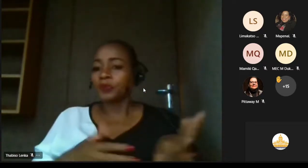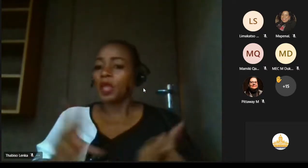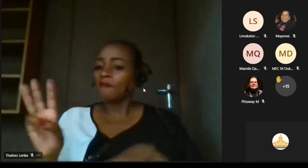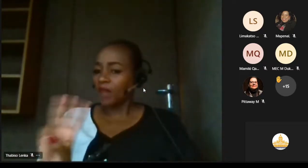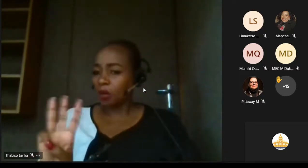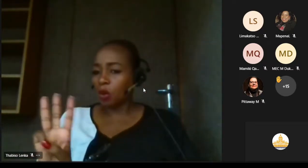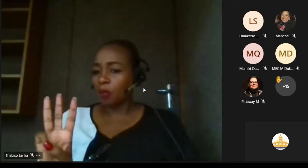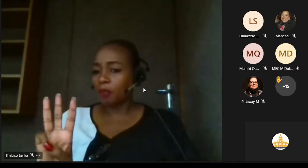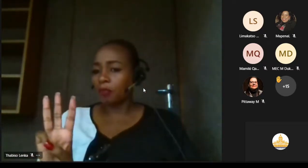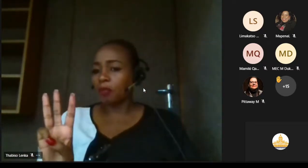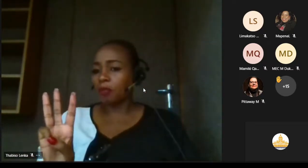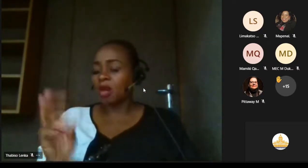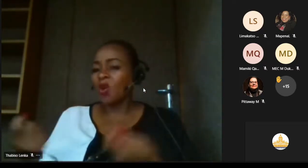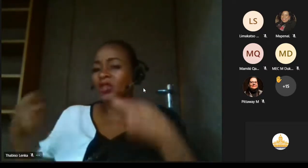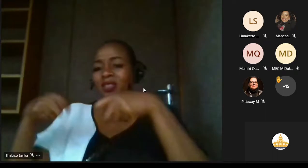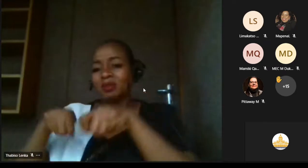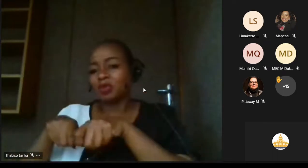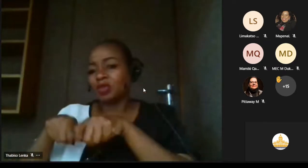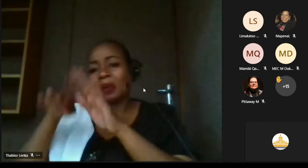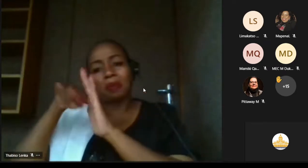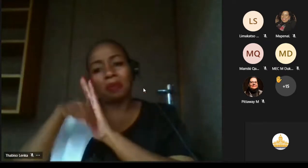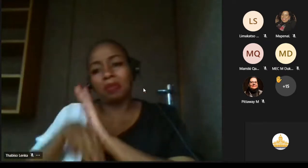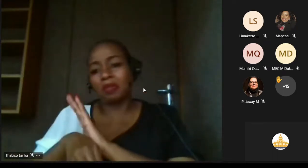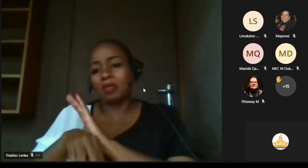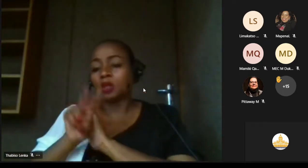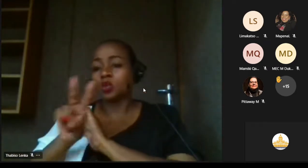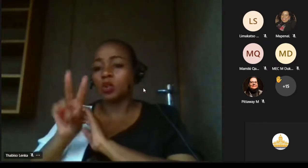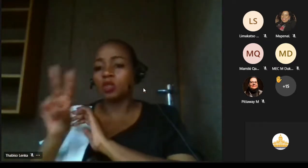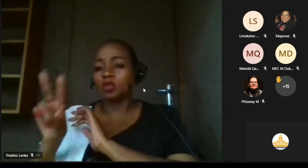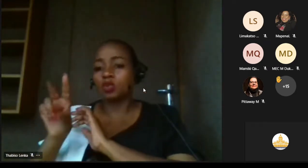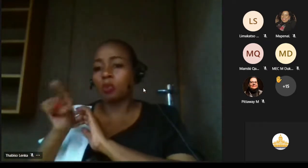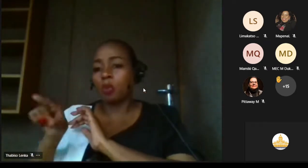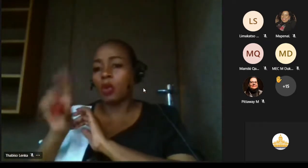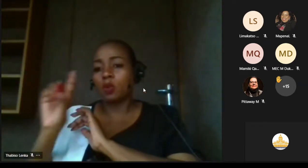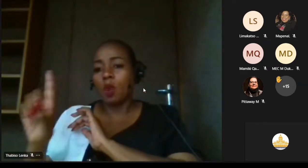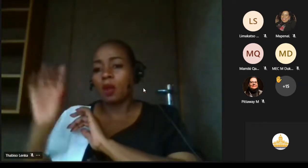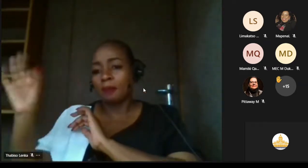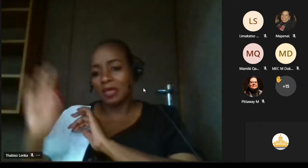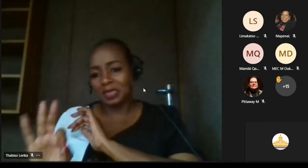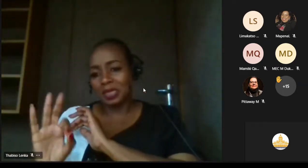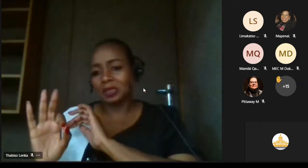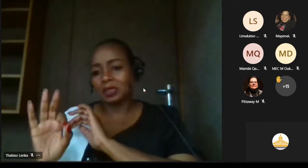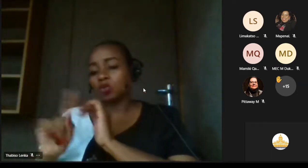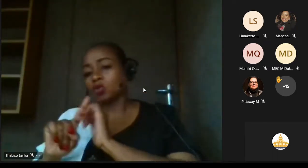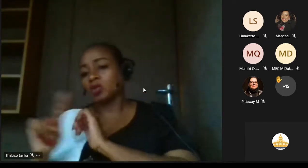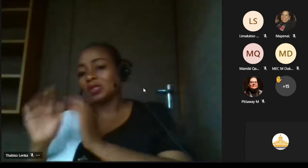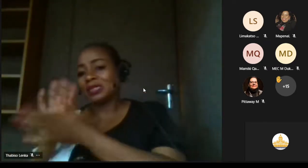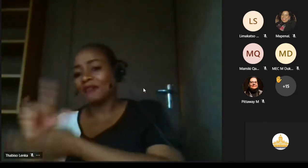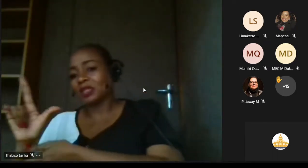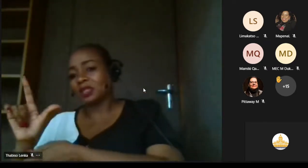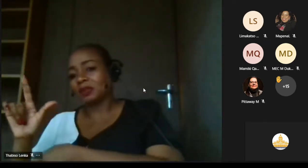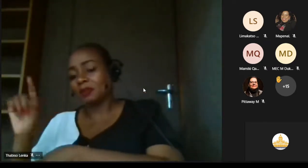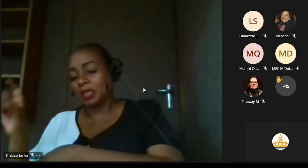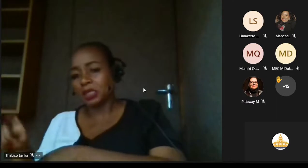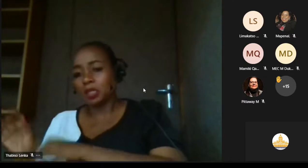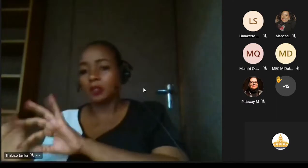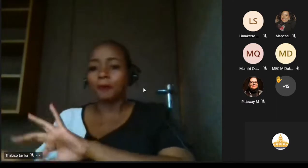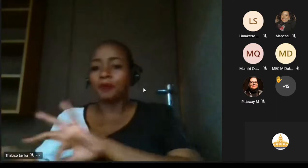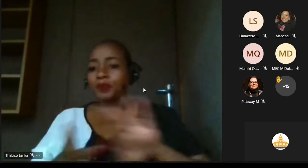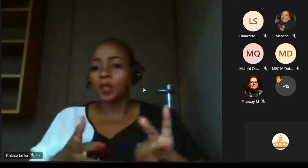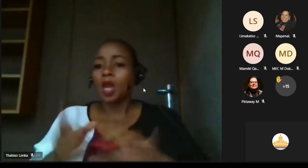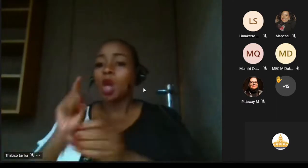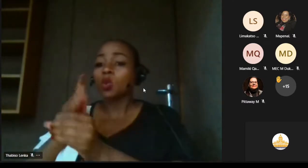district, its contribution is still on a decline at 22.1% to 17.9%.